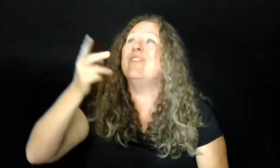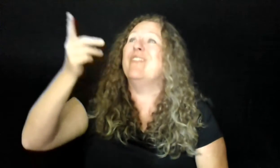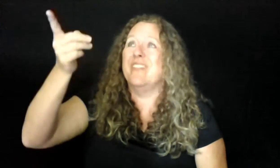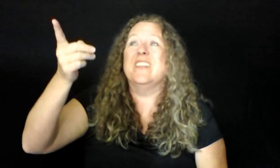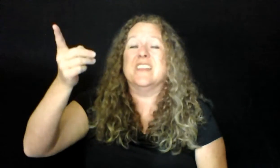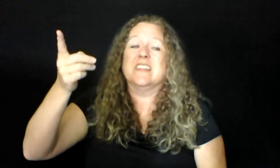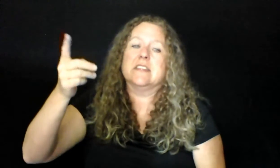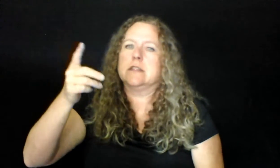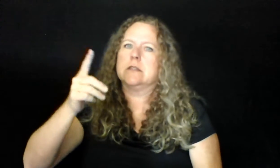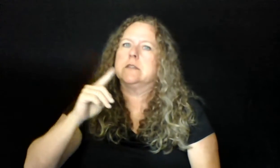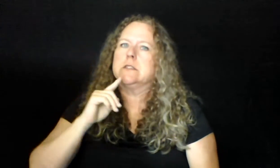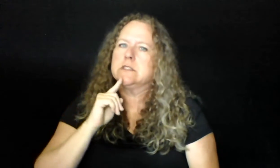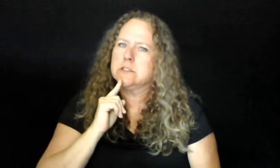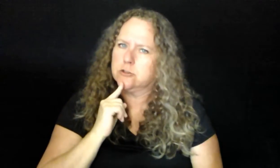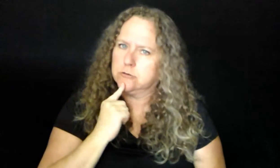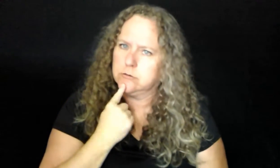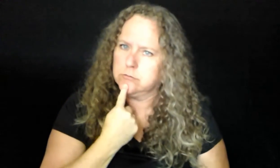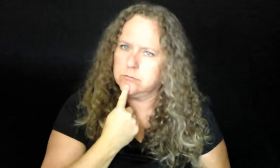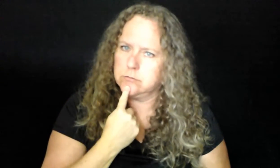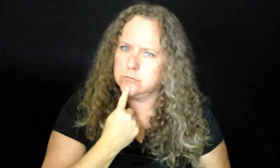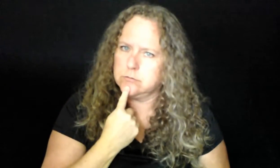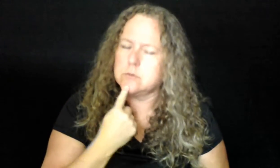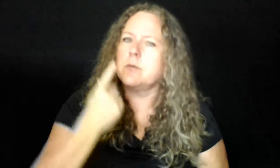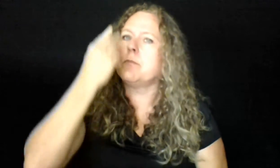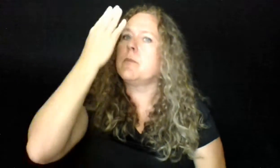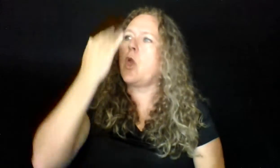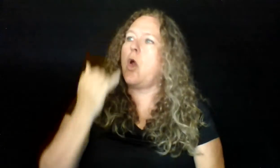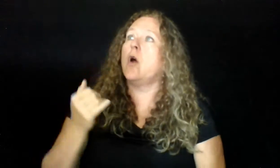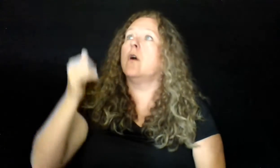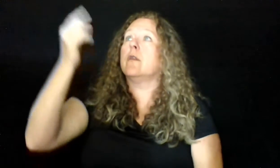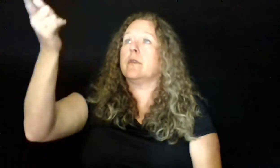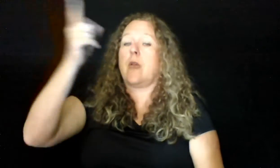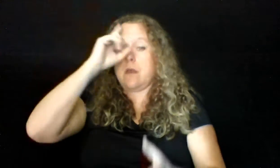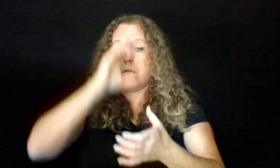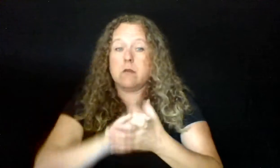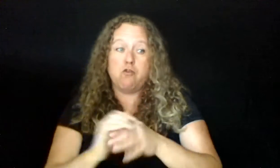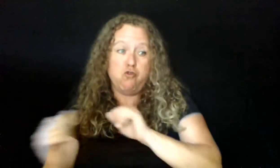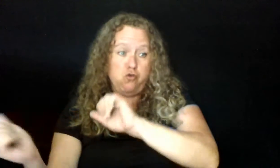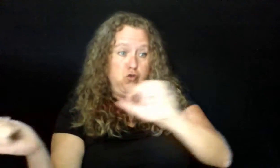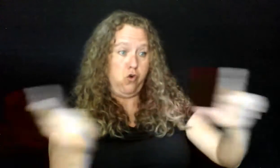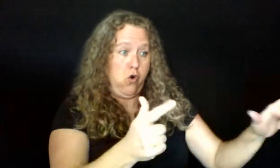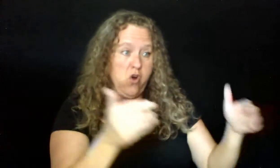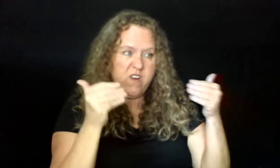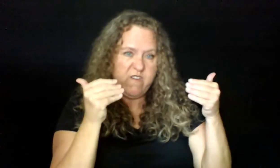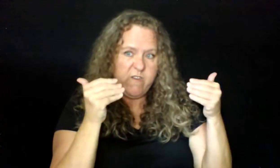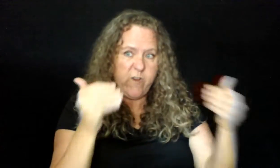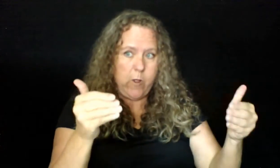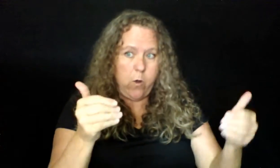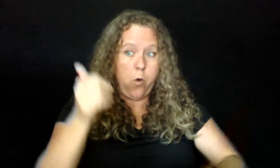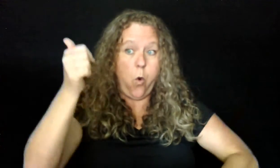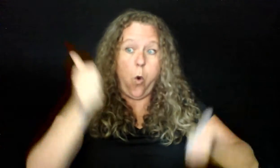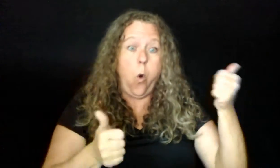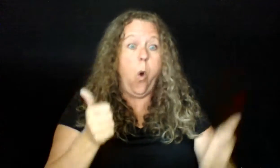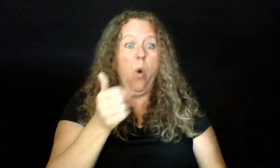because Rome's culture was everyone needs to get along, or else. This is a peaceful, pleasant